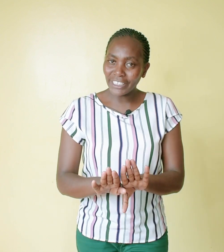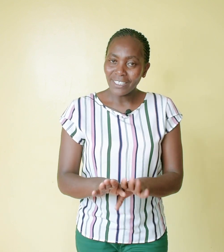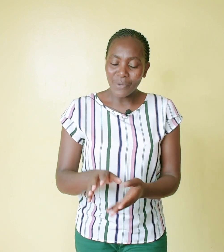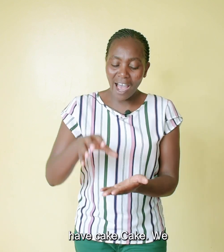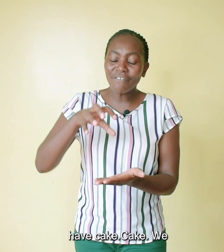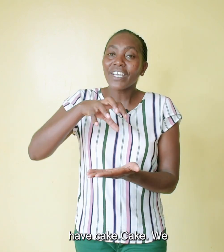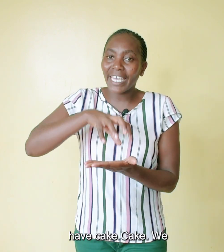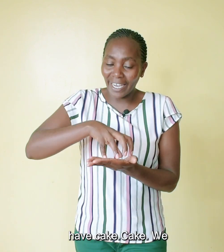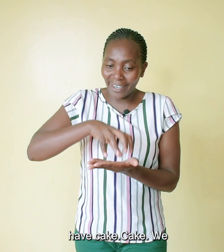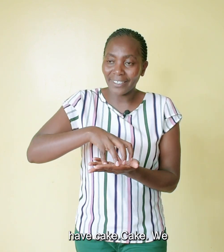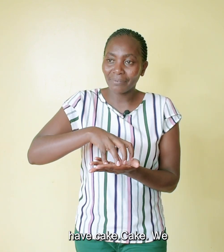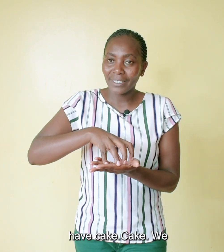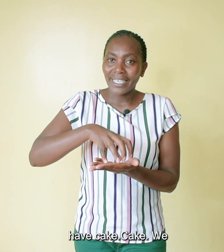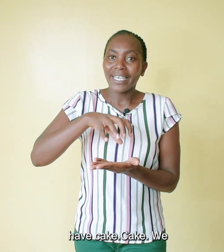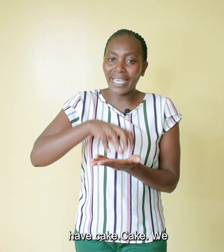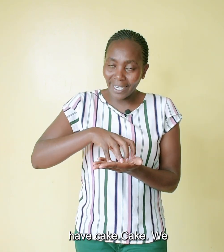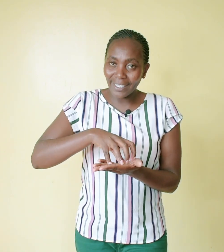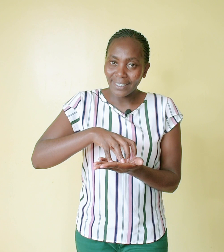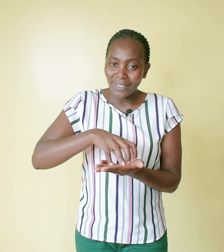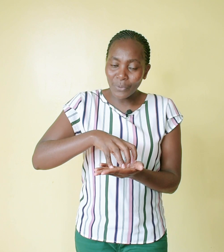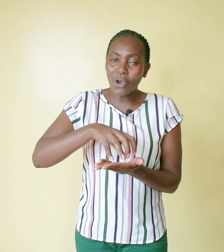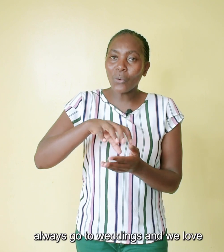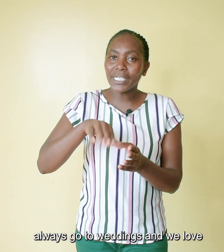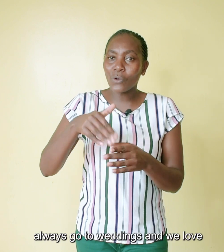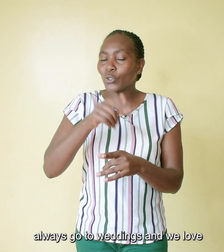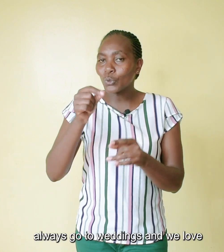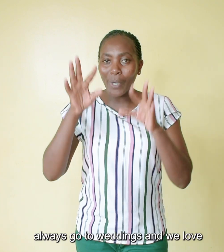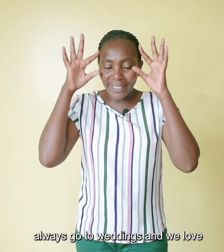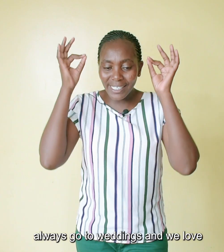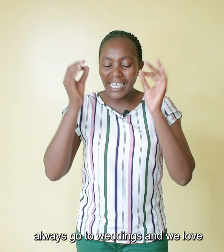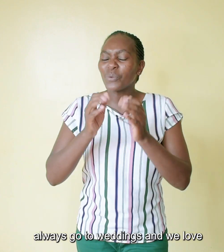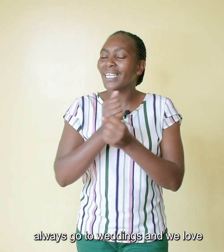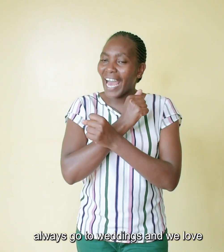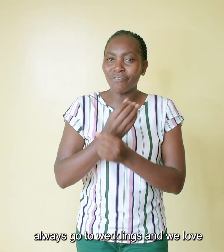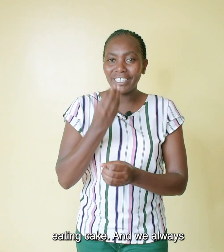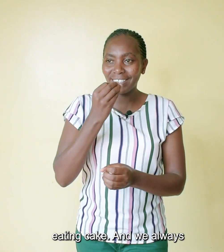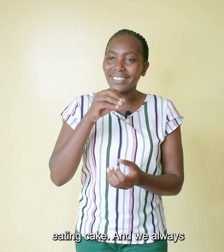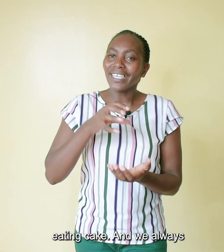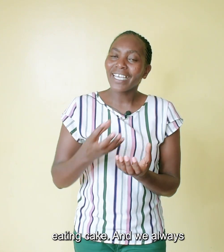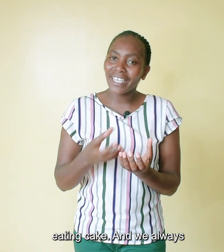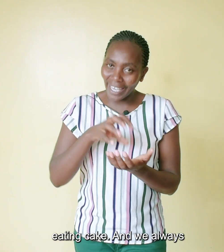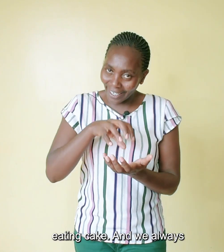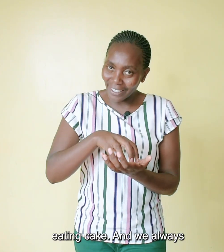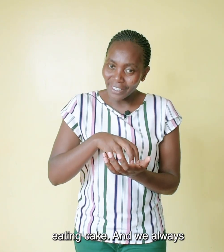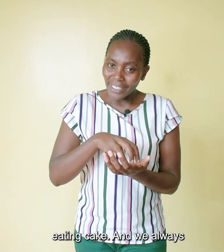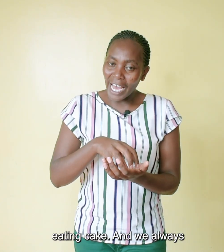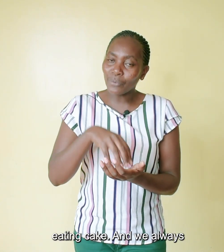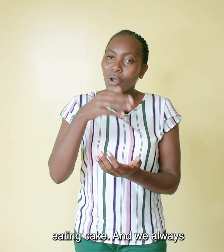chapati, we have cake. Cake. We always go to weddings and we love eating cake. And we